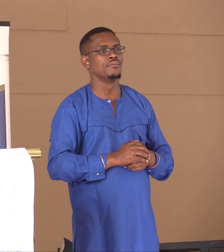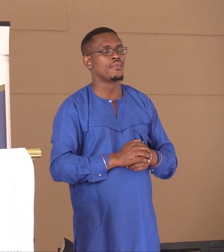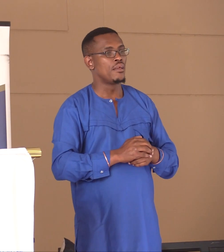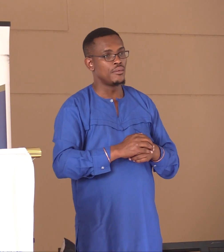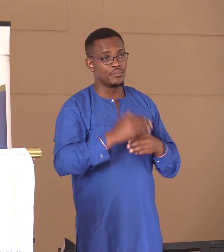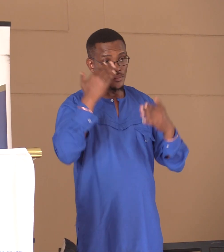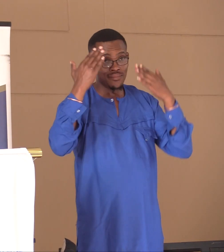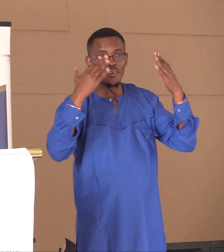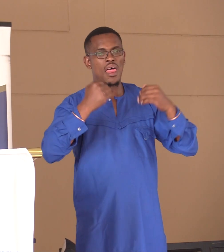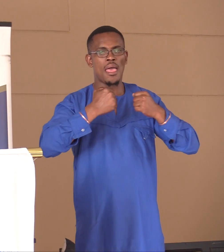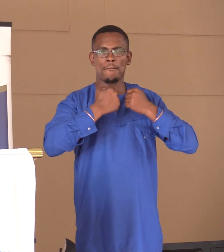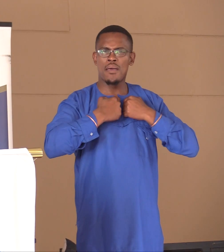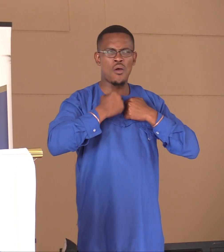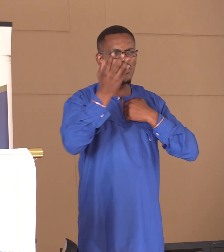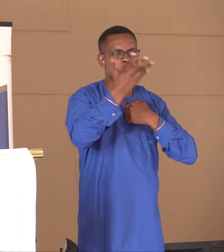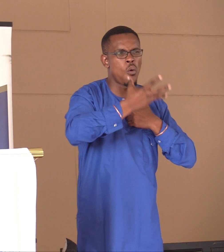Ke dumedisa setswadi se seleng fa.